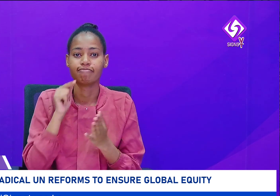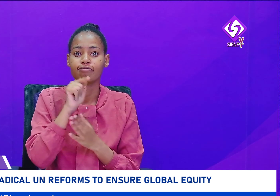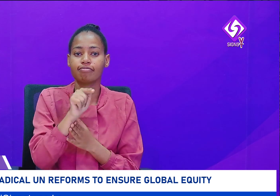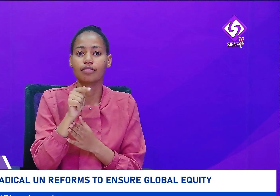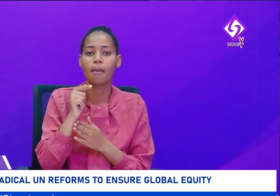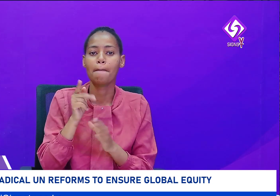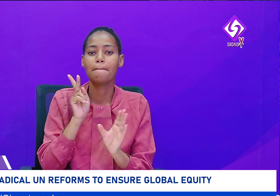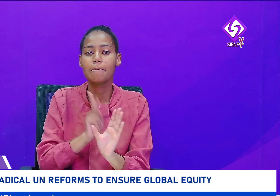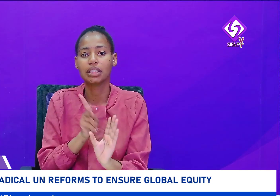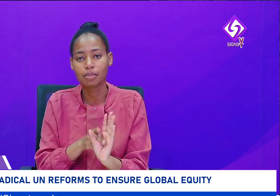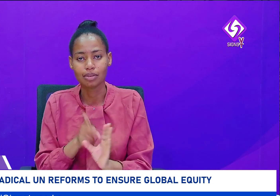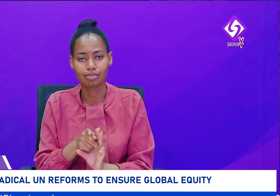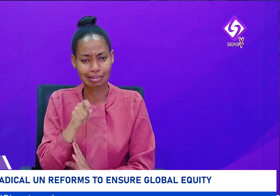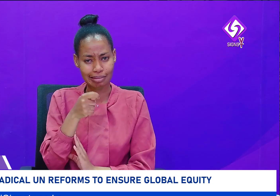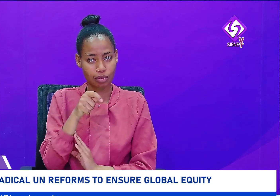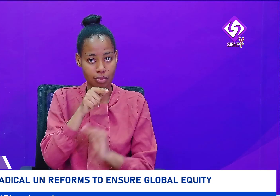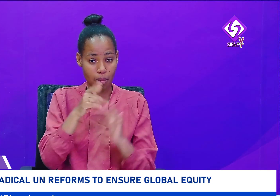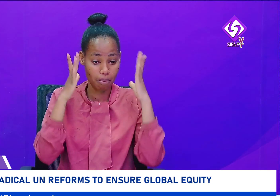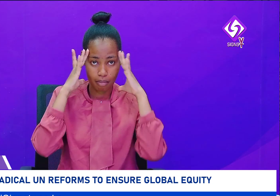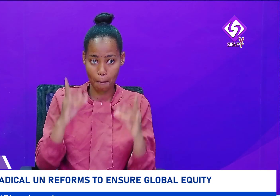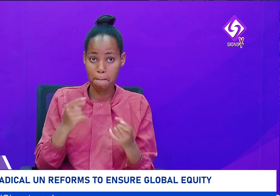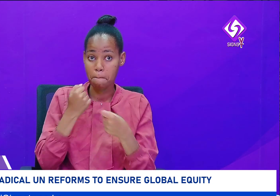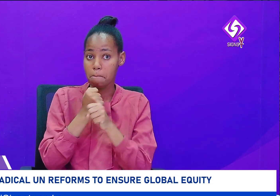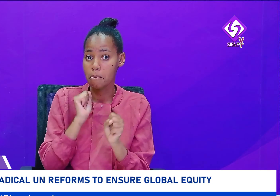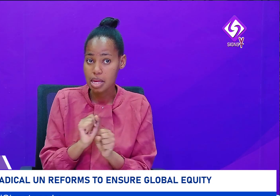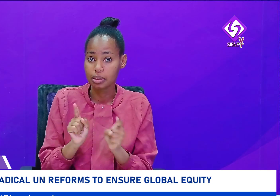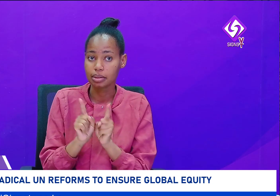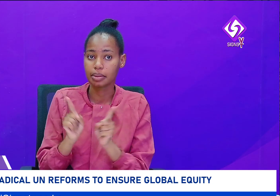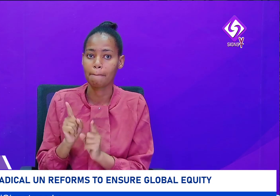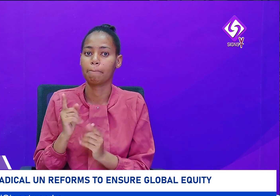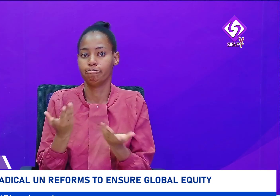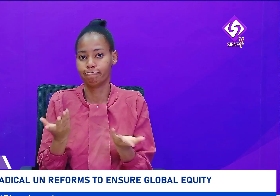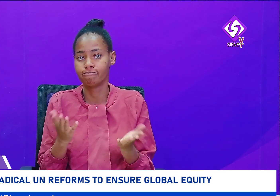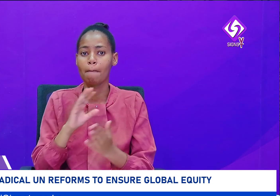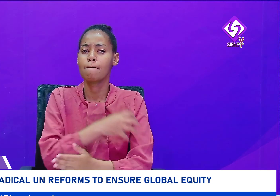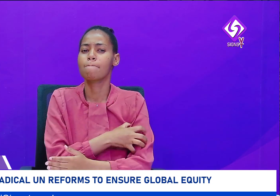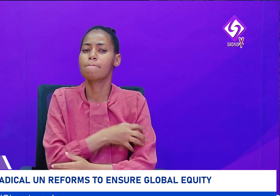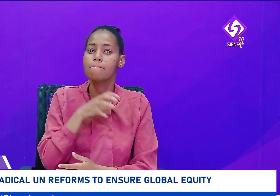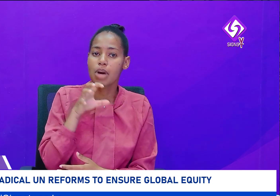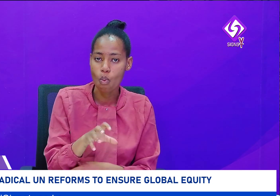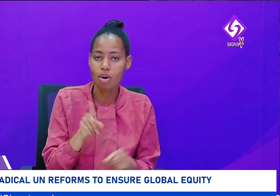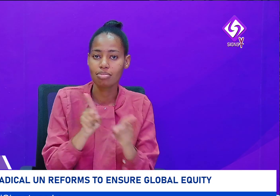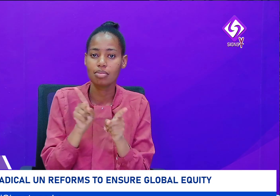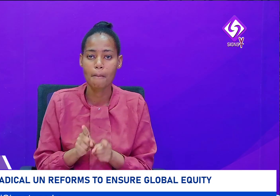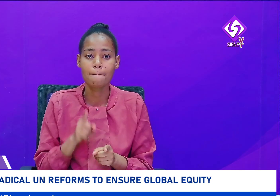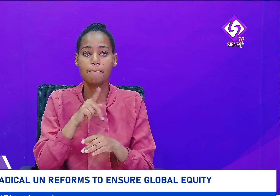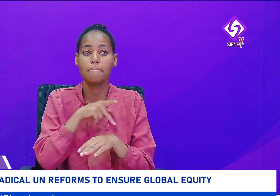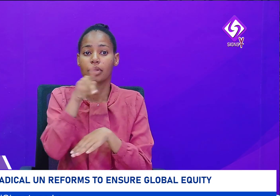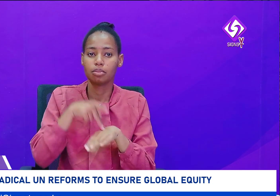members. He argued that the existing framework, particularly in key decision-making organs, perpetuates a